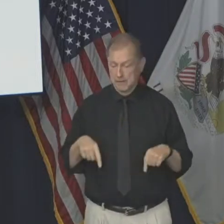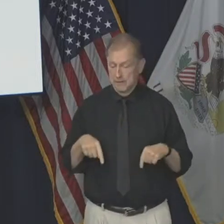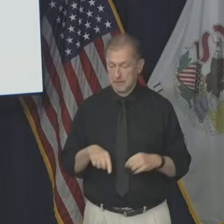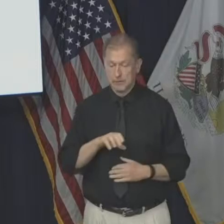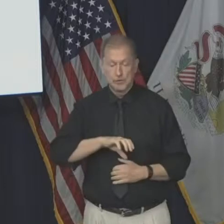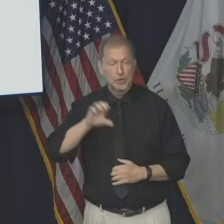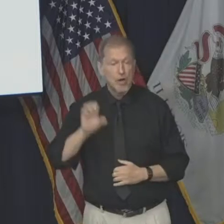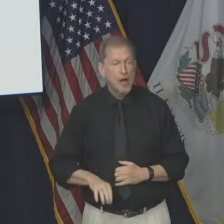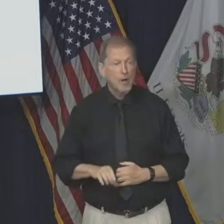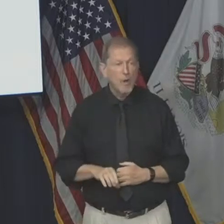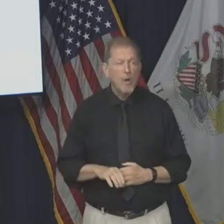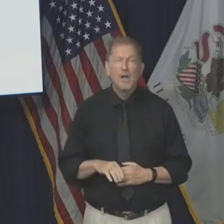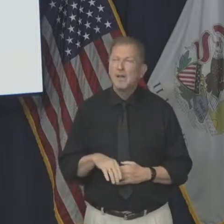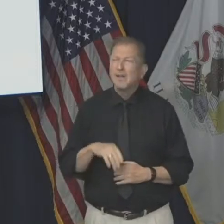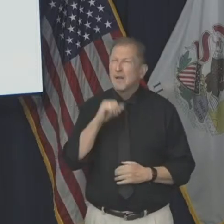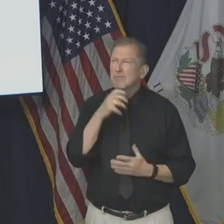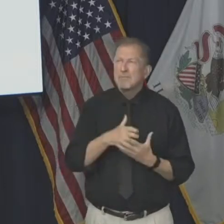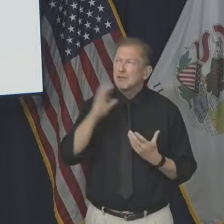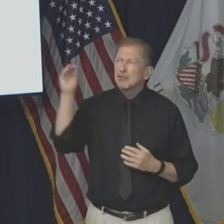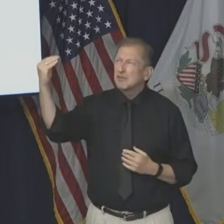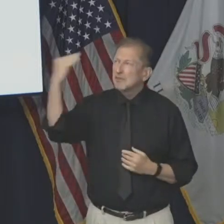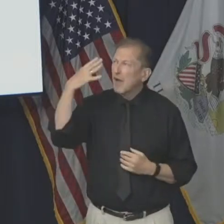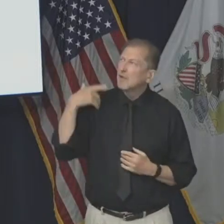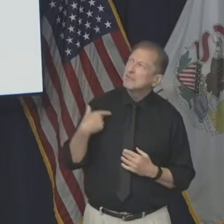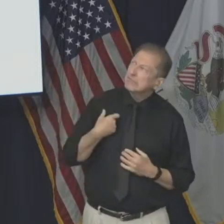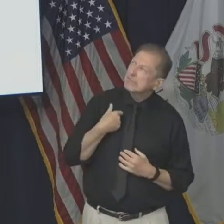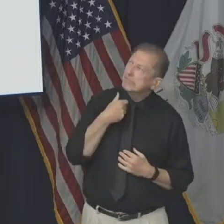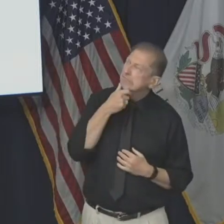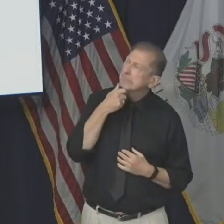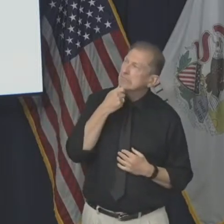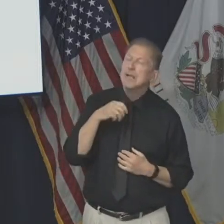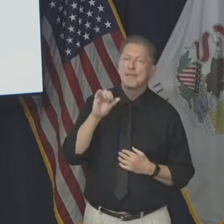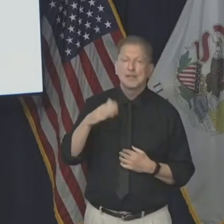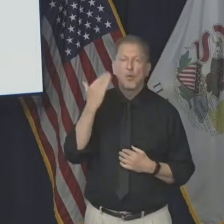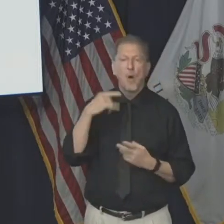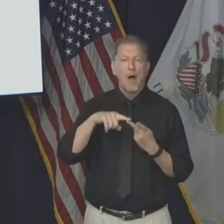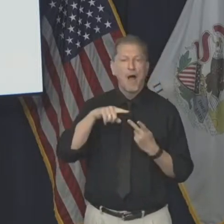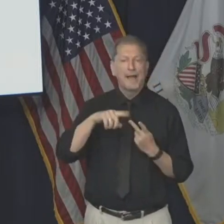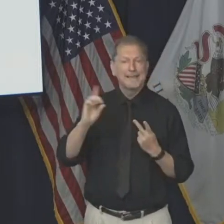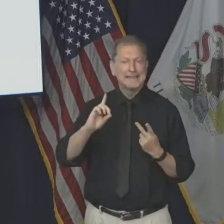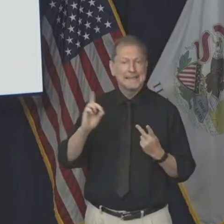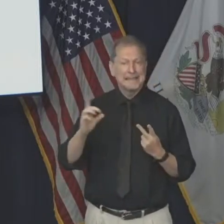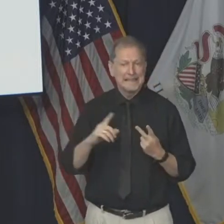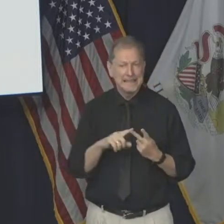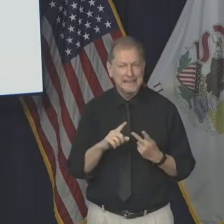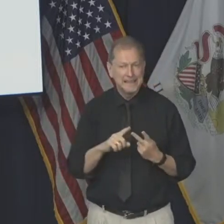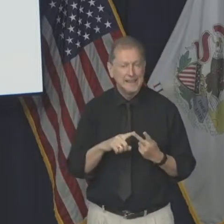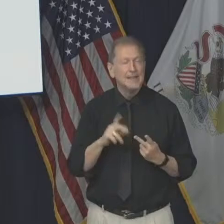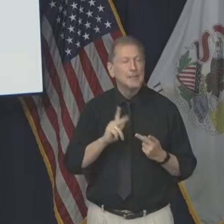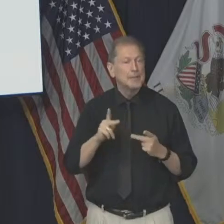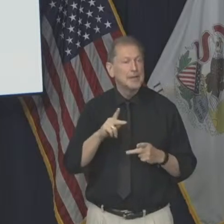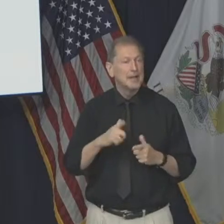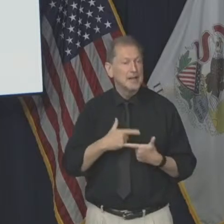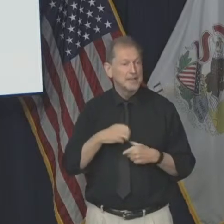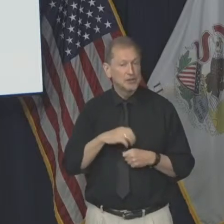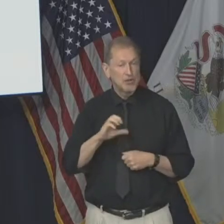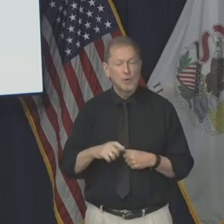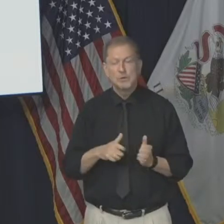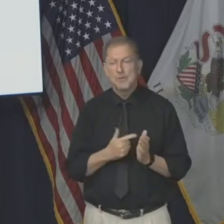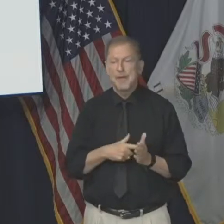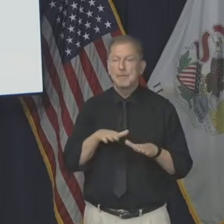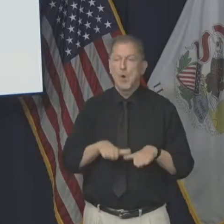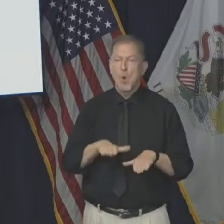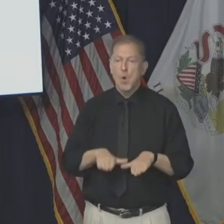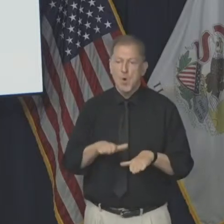get less sun than other places, vitamin D is usually low in people who have